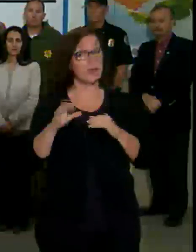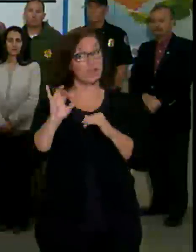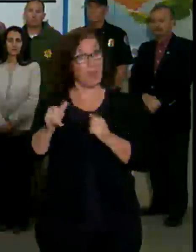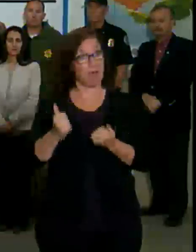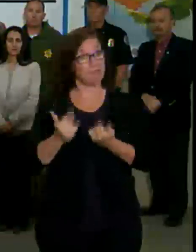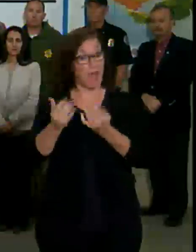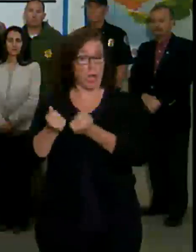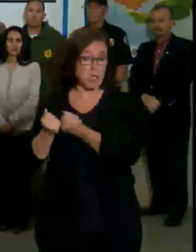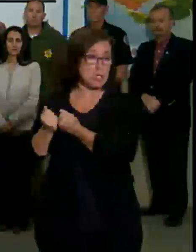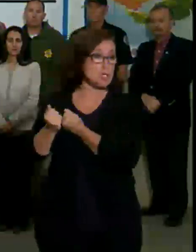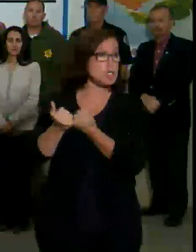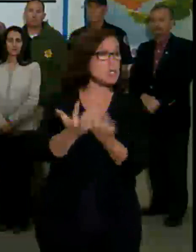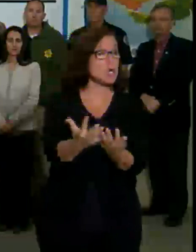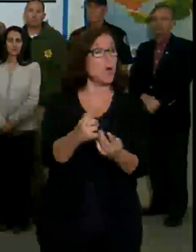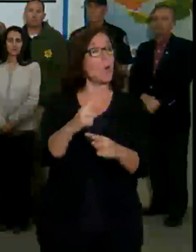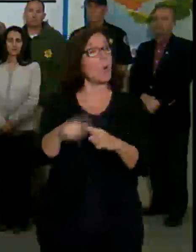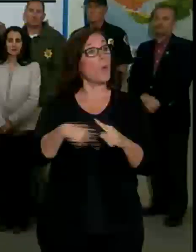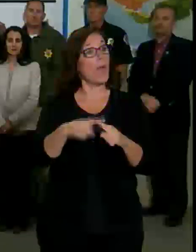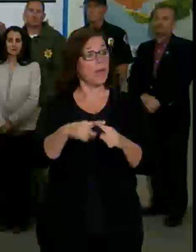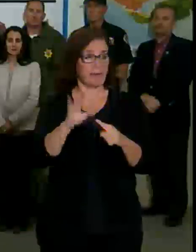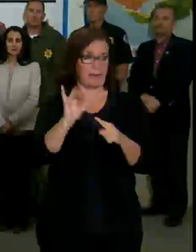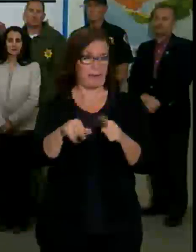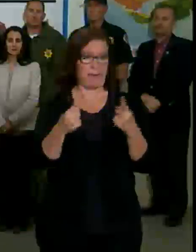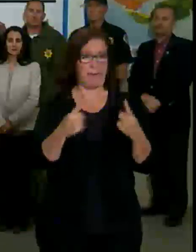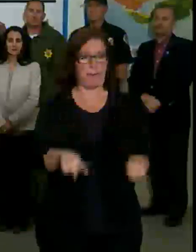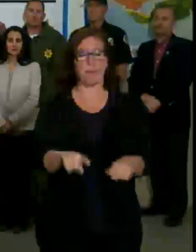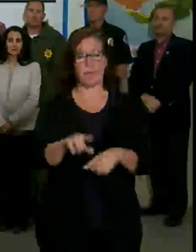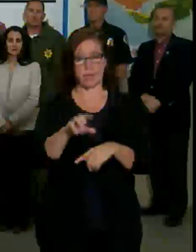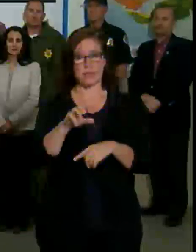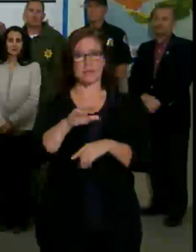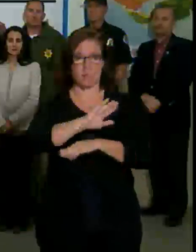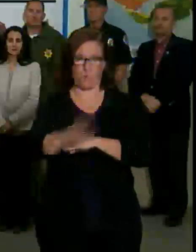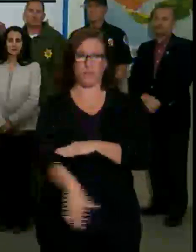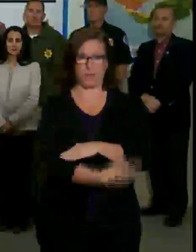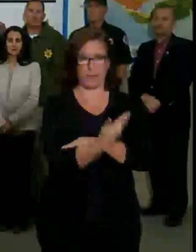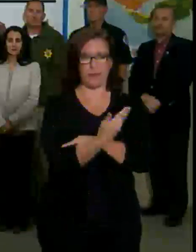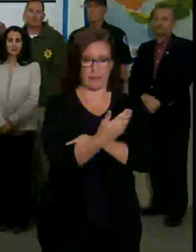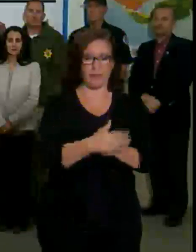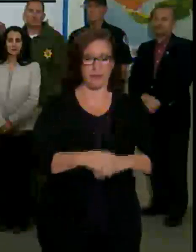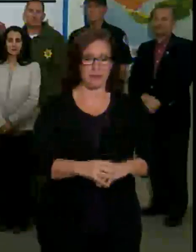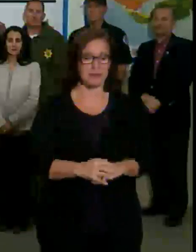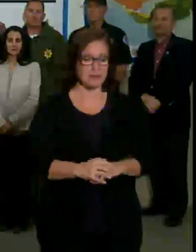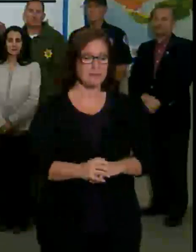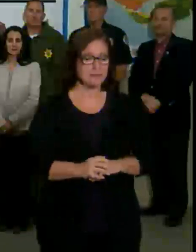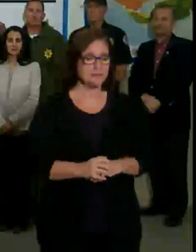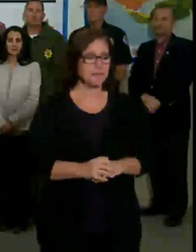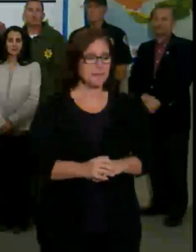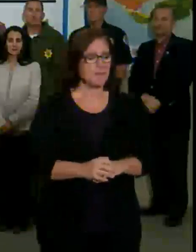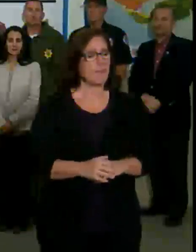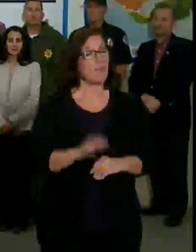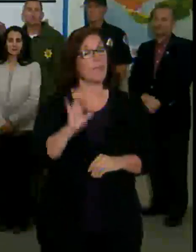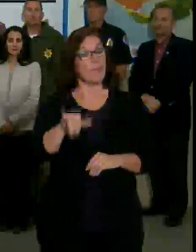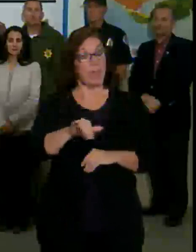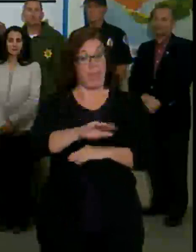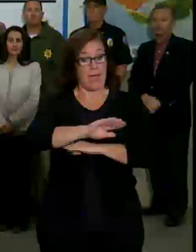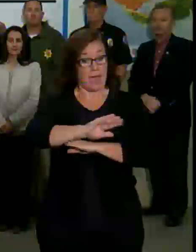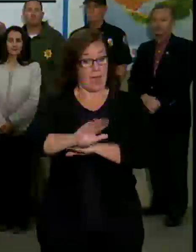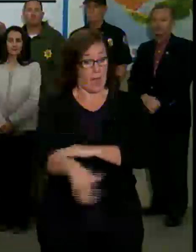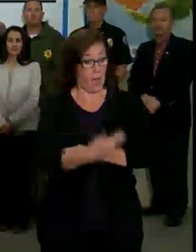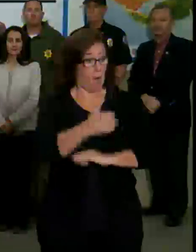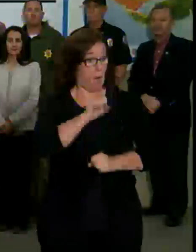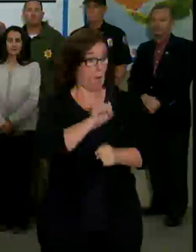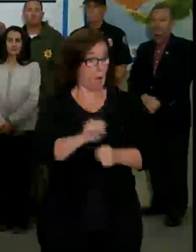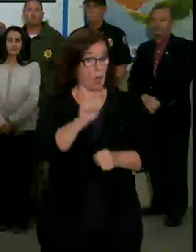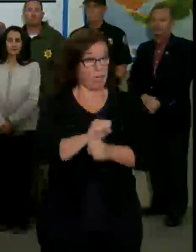been acreage that has been consumed as the fire moves at night. Nighttime firefighting is kind of